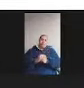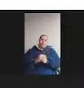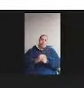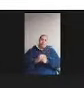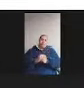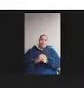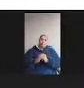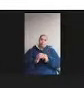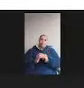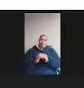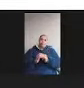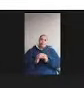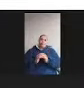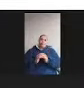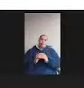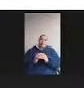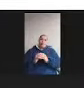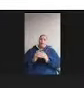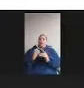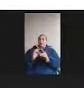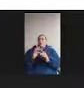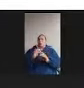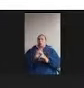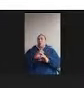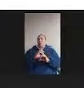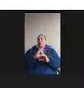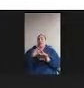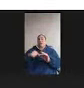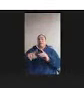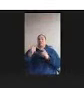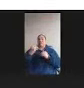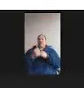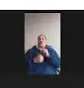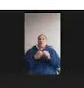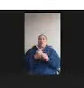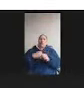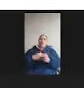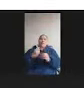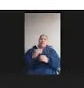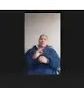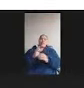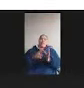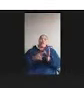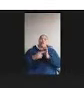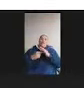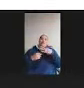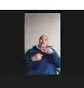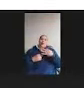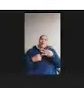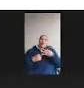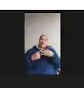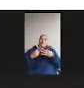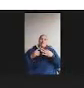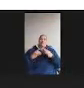And since the start of this financial year, we've received 3 requests for such